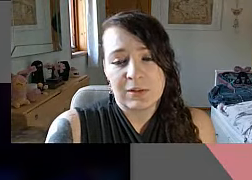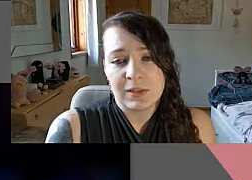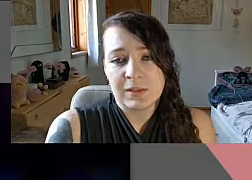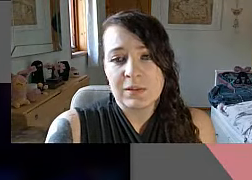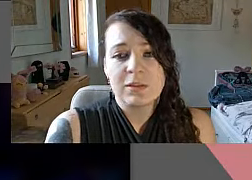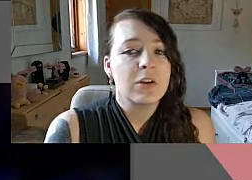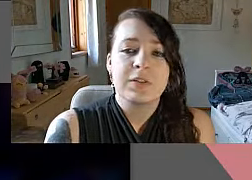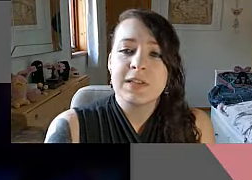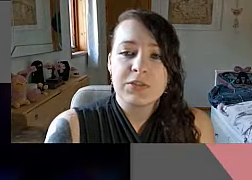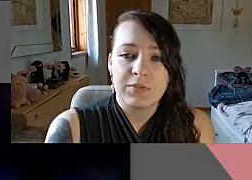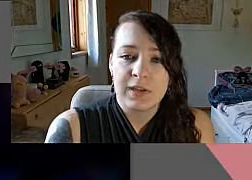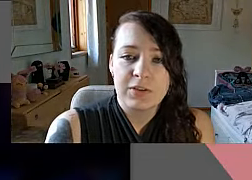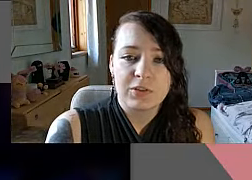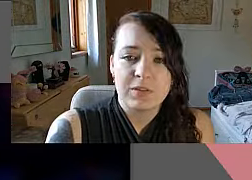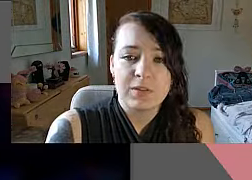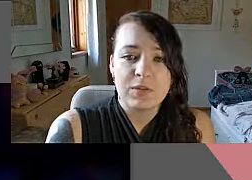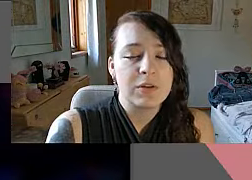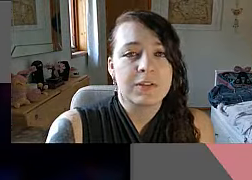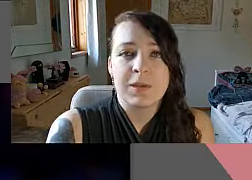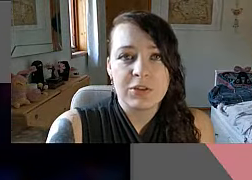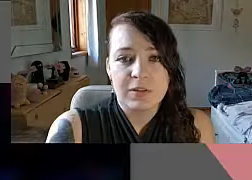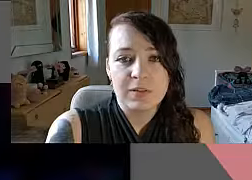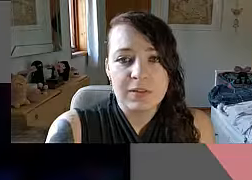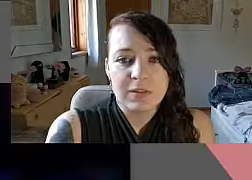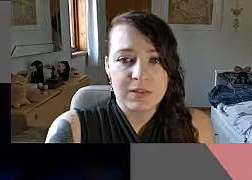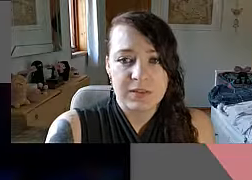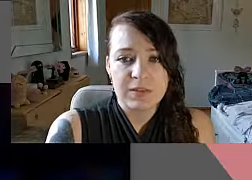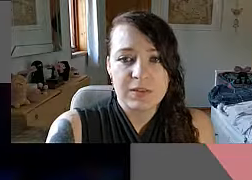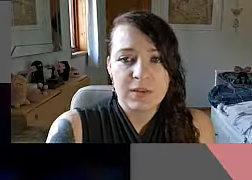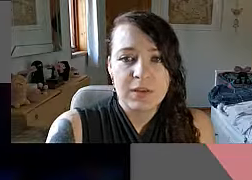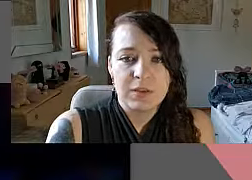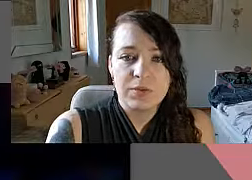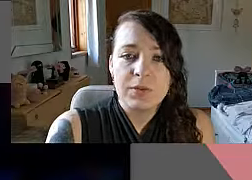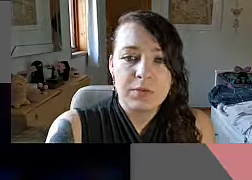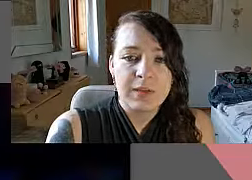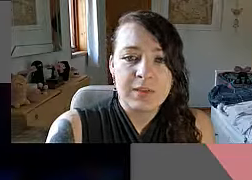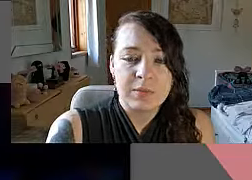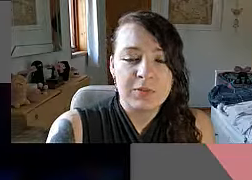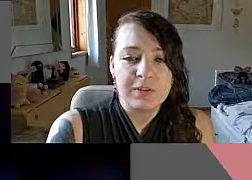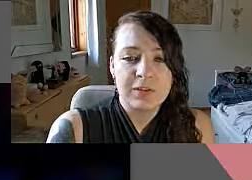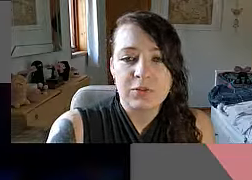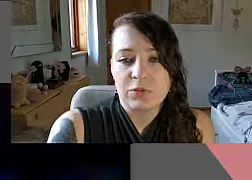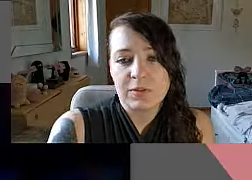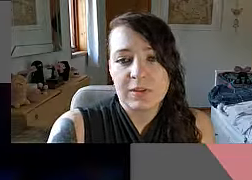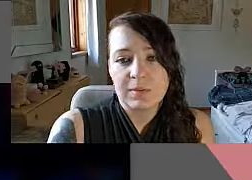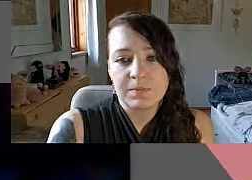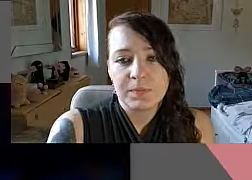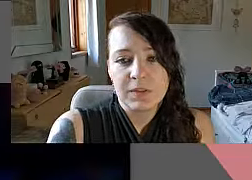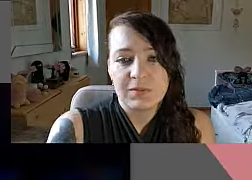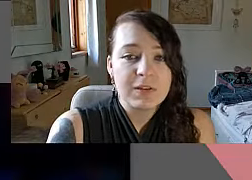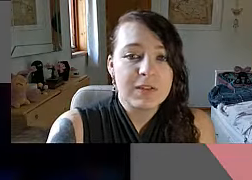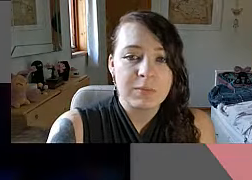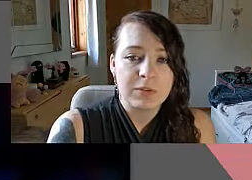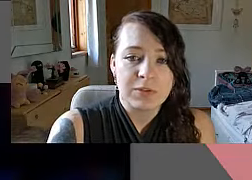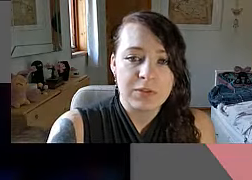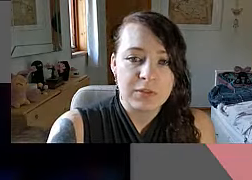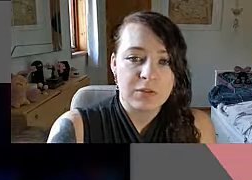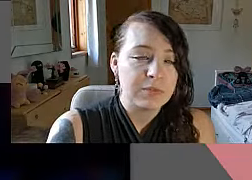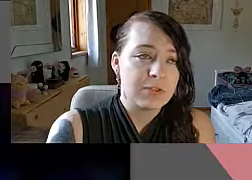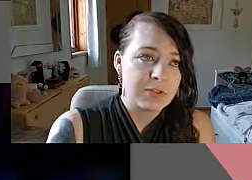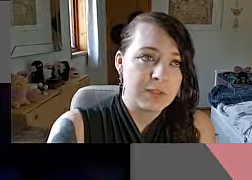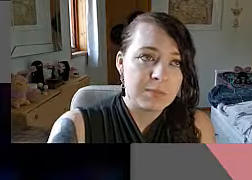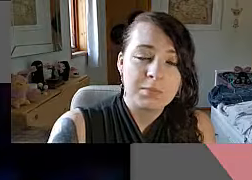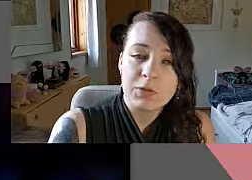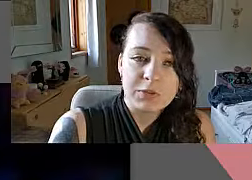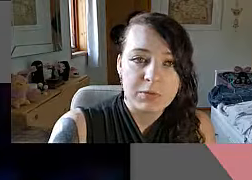that I've outlined, context-driven actions, automations, and assists, you can create a simplified control scheme, very similar to the